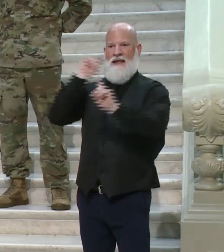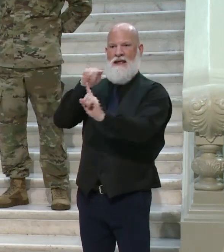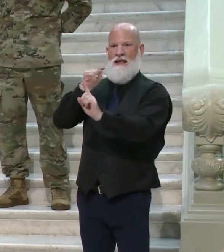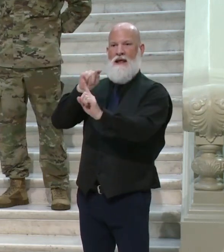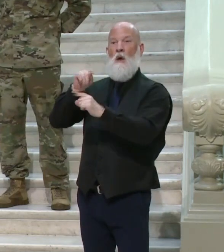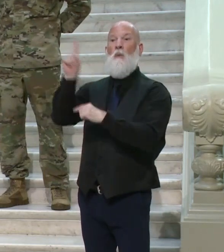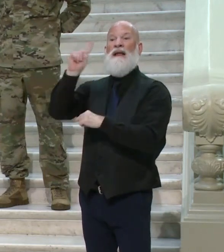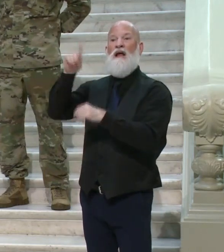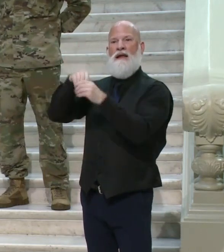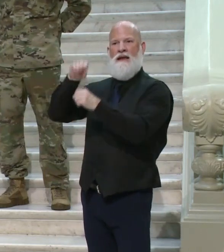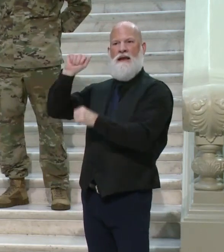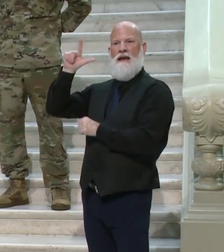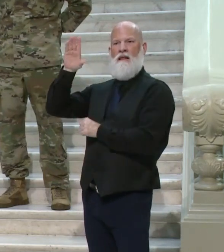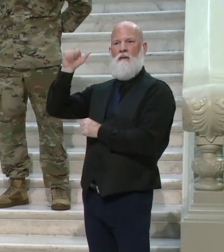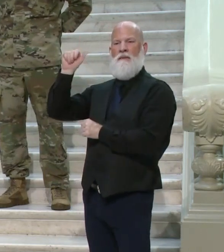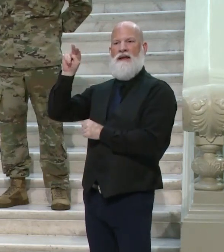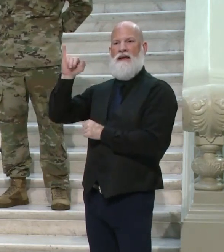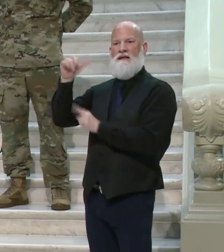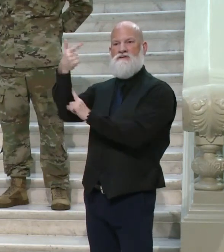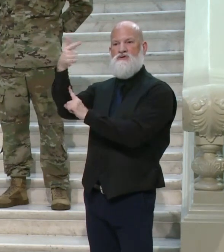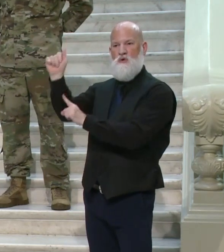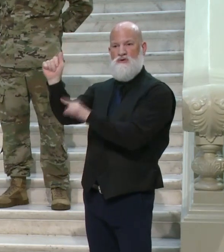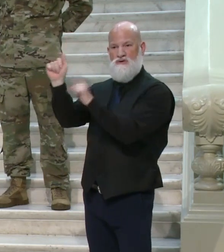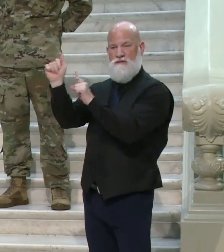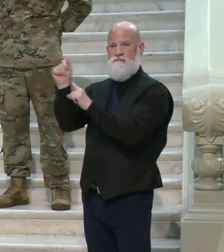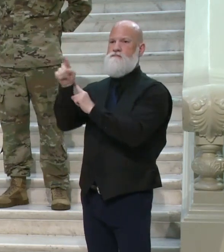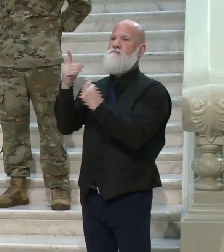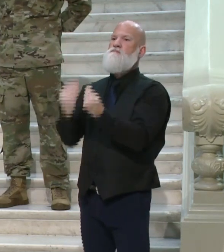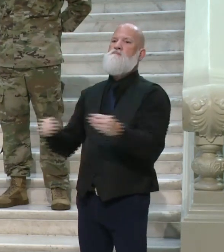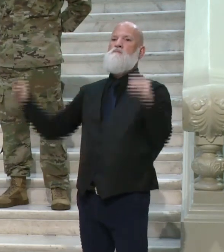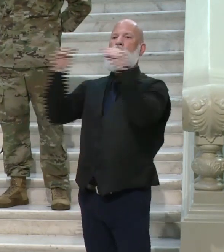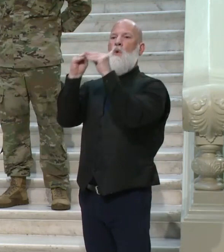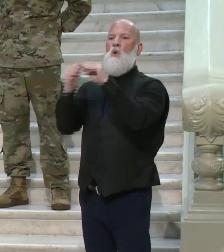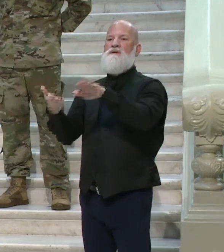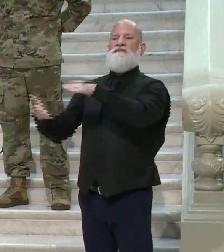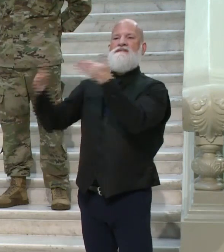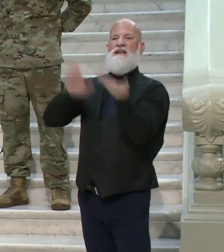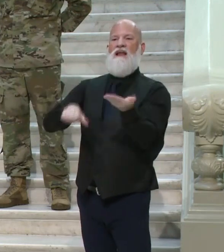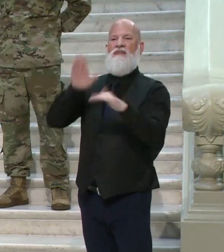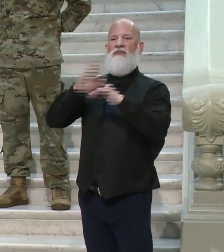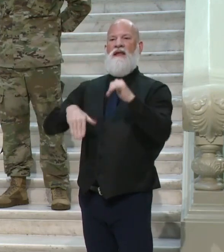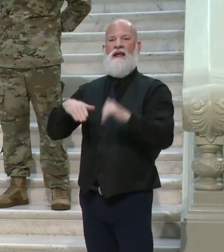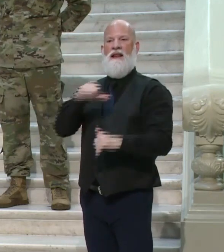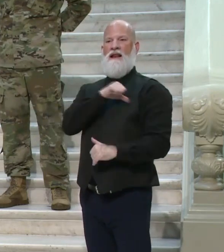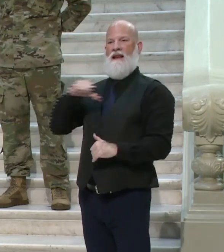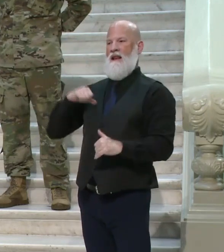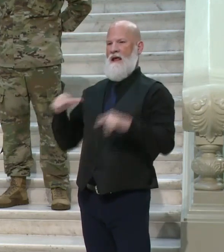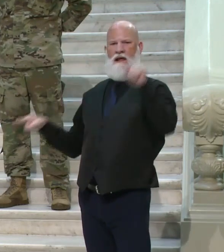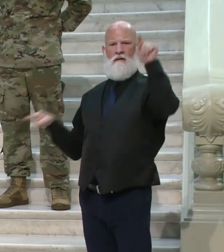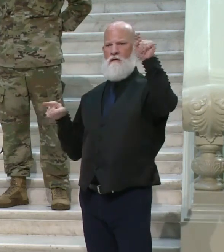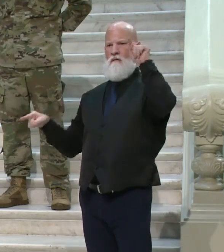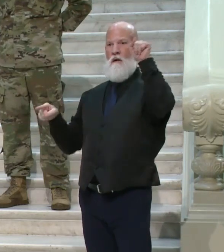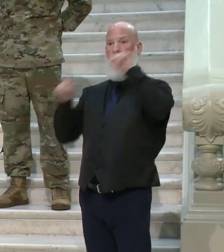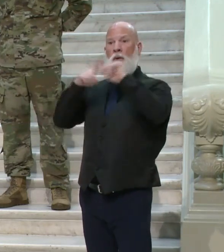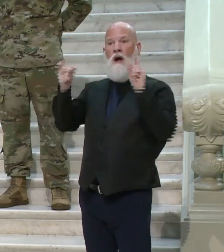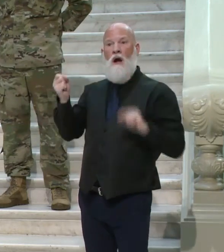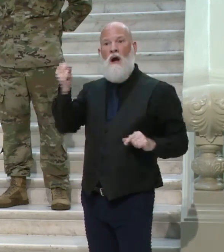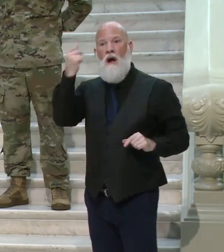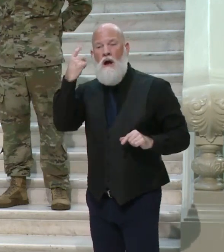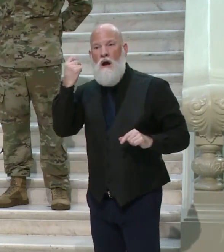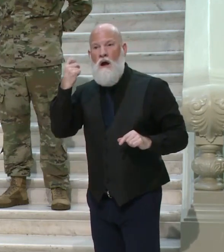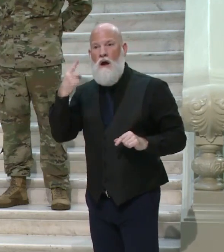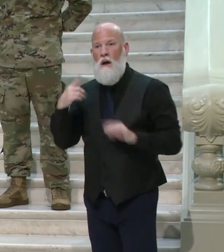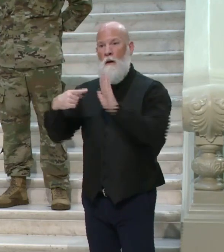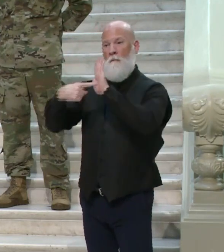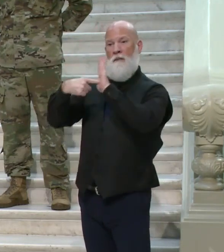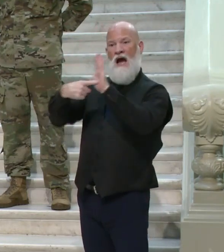get anybody to bet on that in a million years when this first started. But they had a super spreader issue and that created